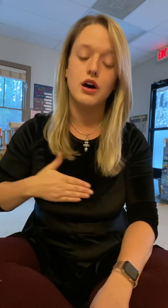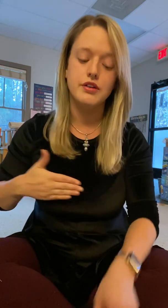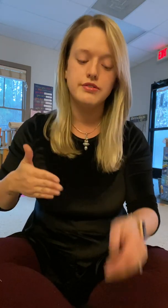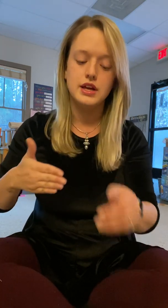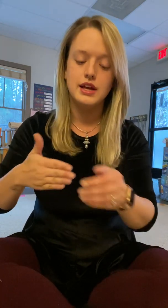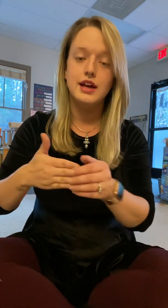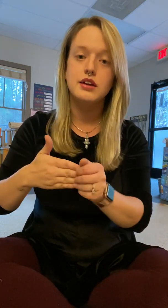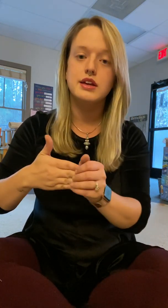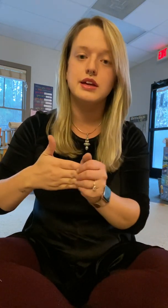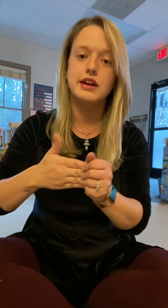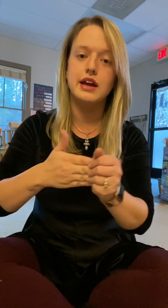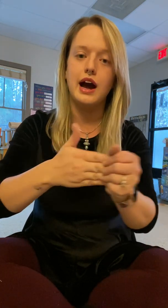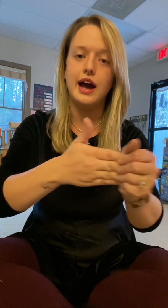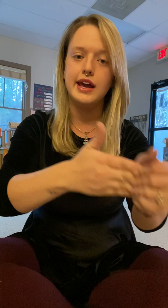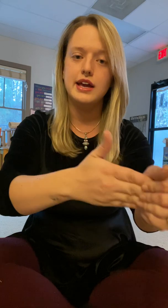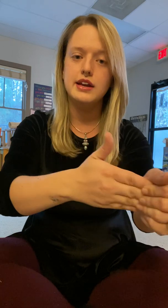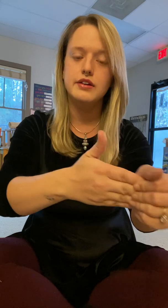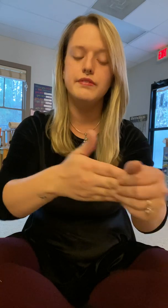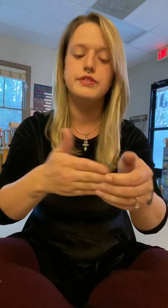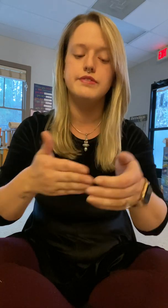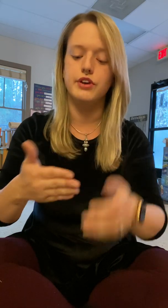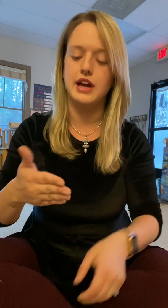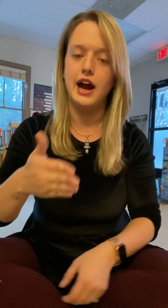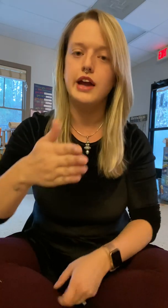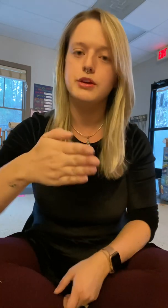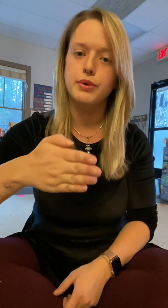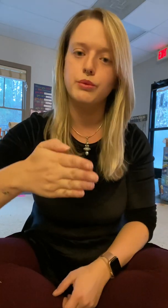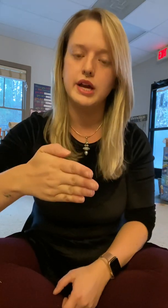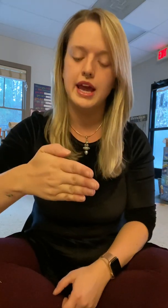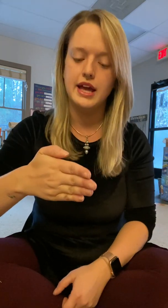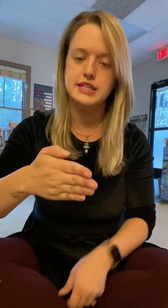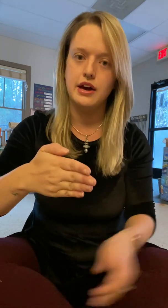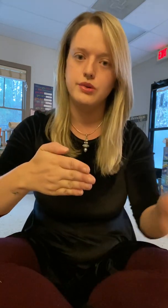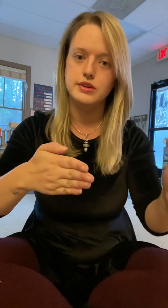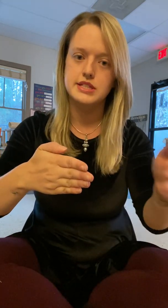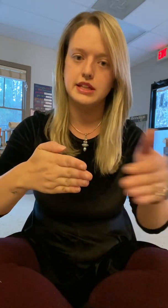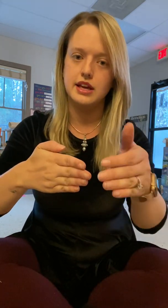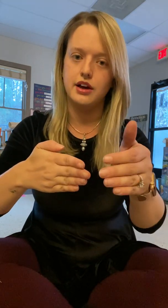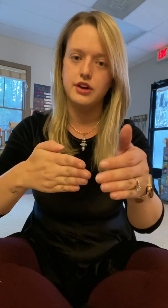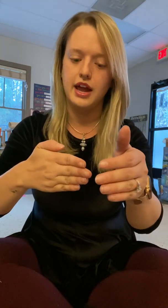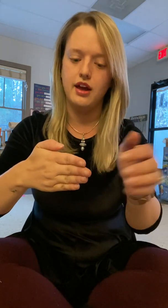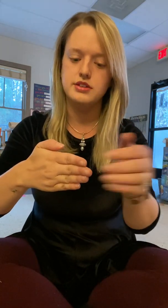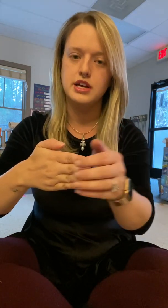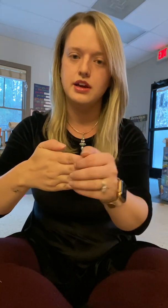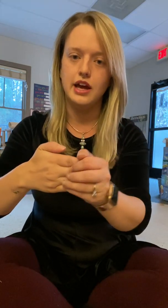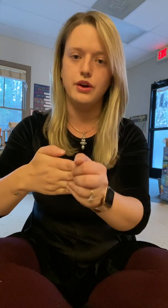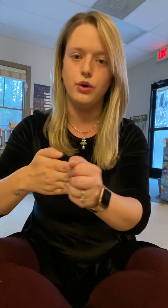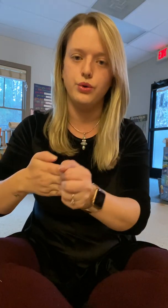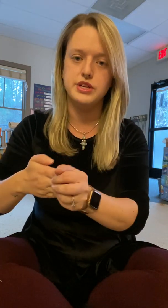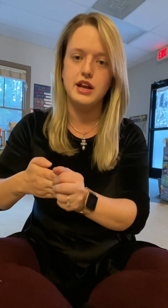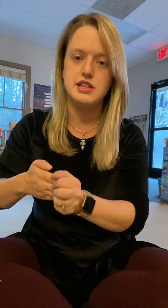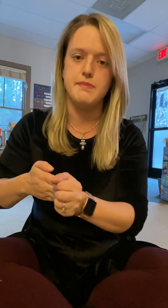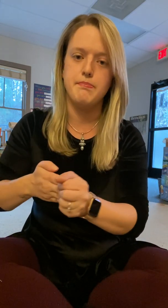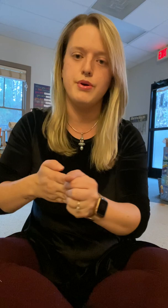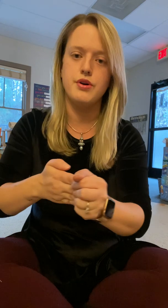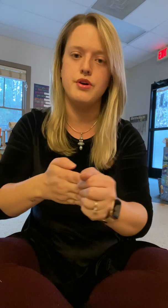Rudolph. Guide. For guide, you put one hand out, take the other hand, and hold it, and then pull